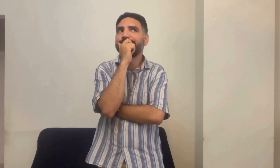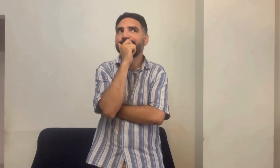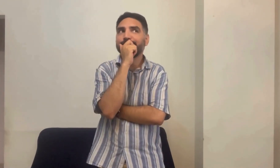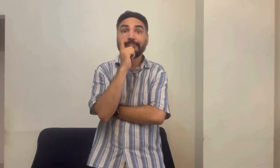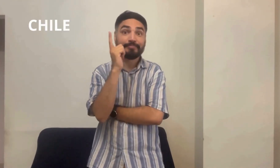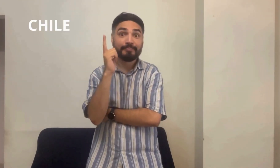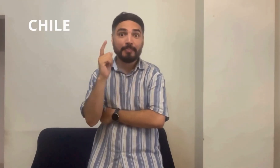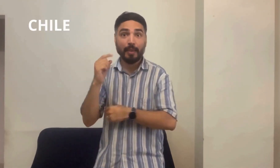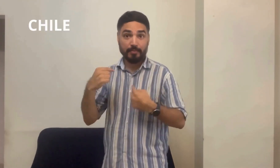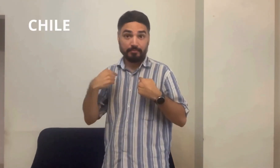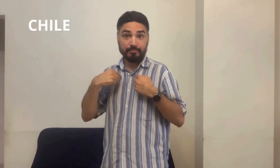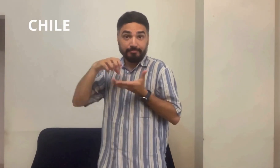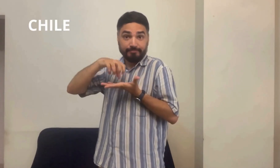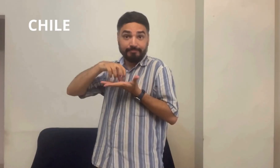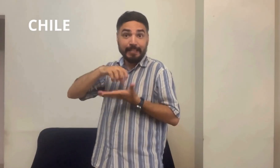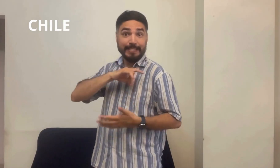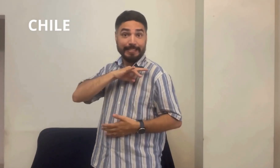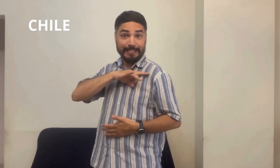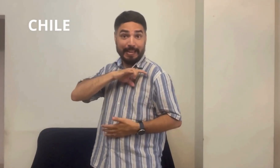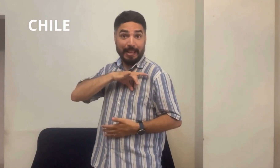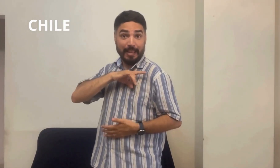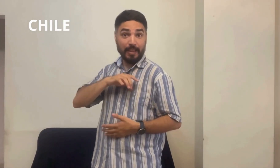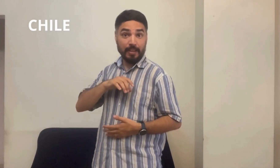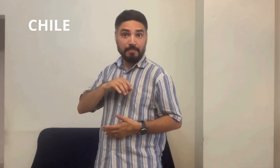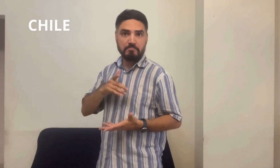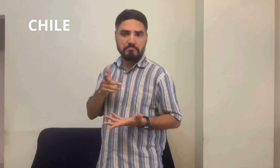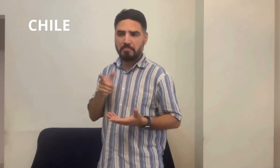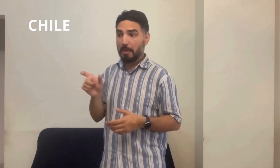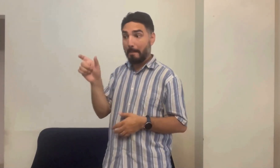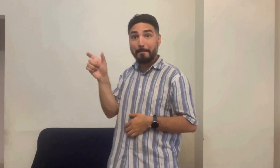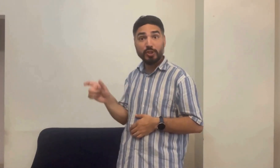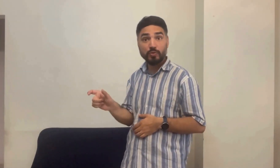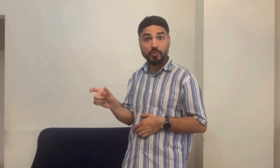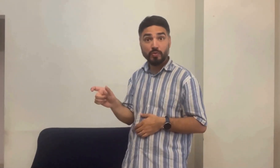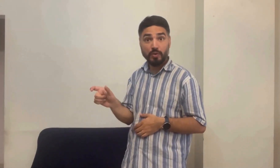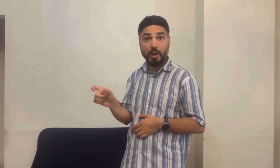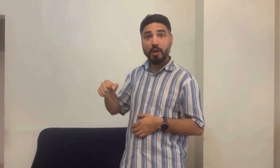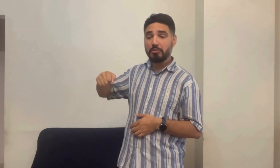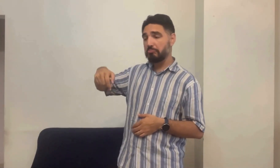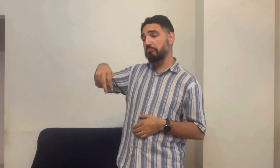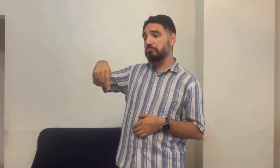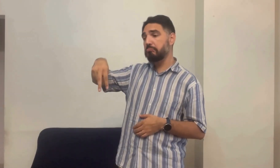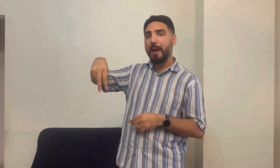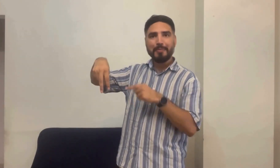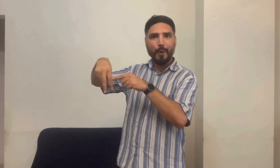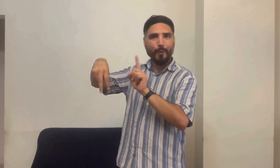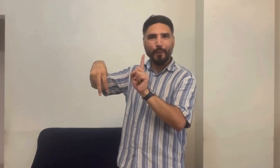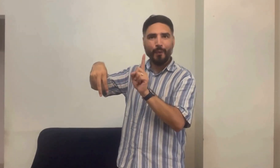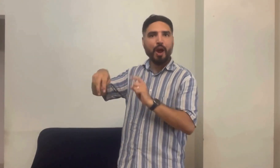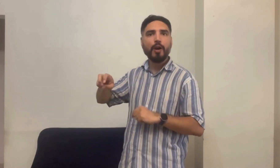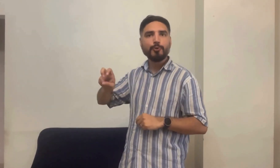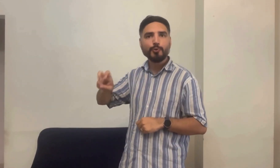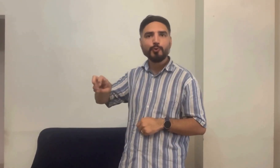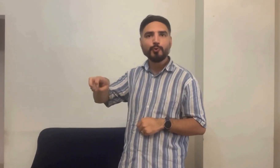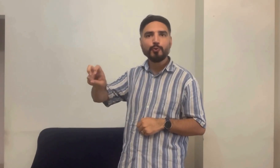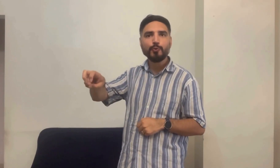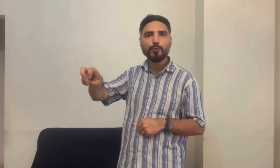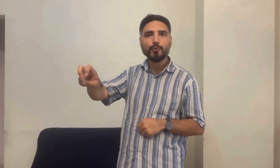example. In my country, Chile, when I refer to a person, I don't necessarily use the walking sign,